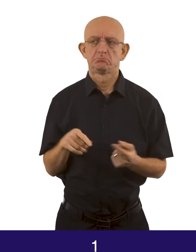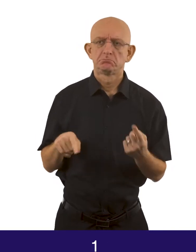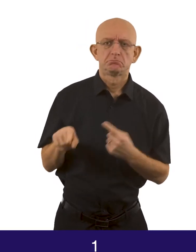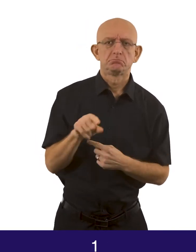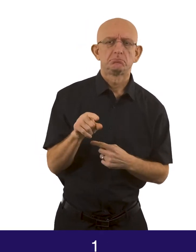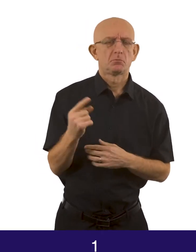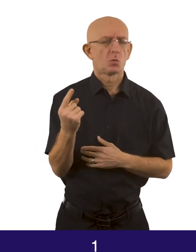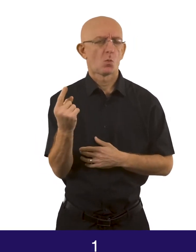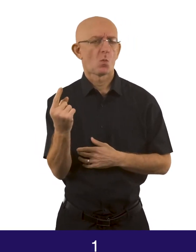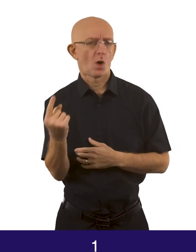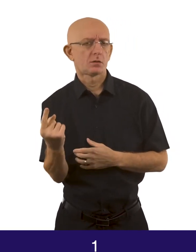1.